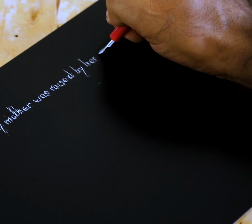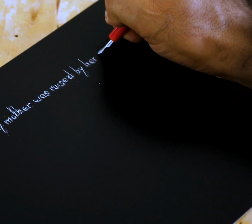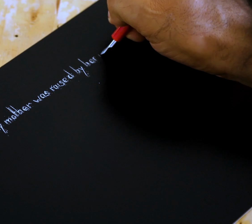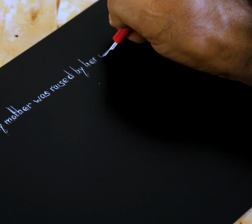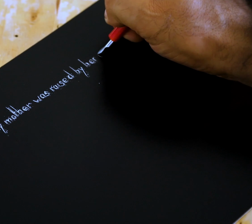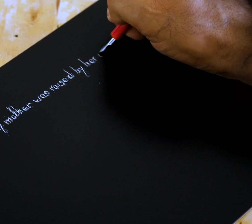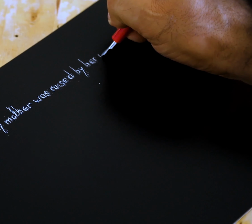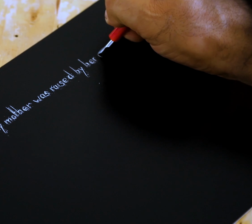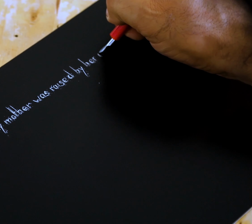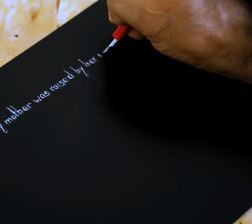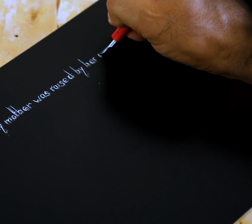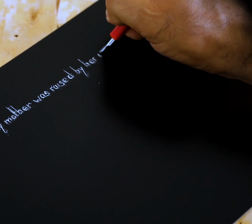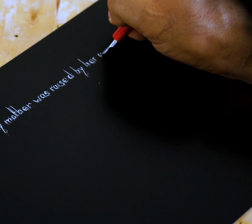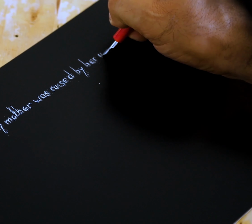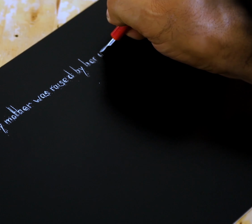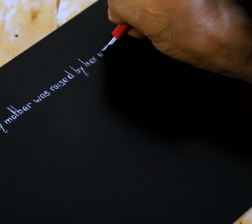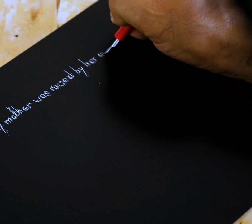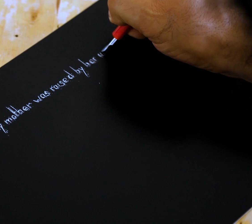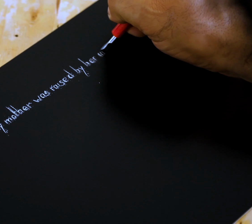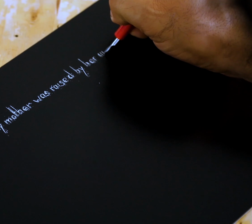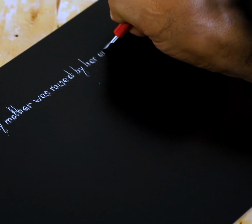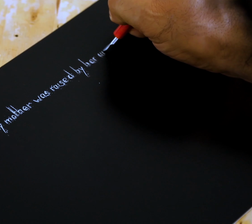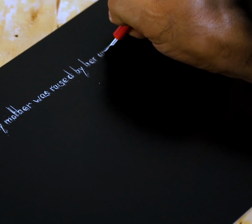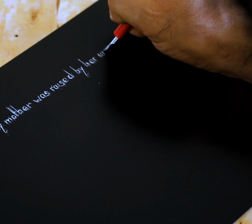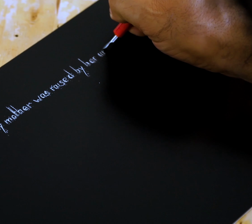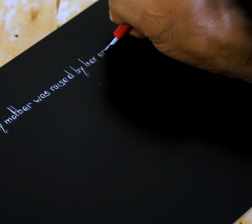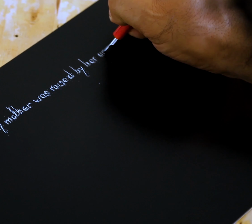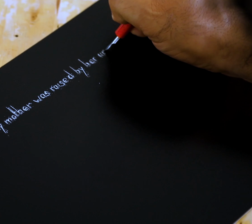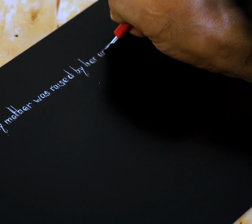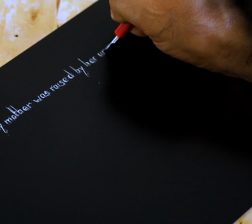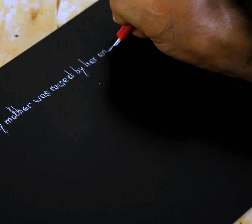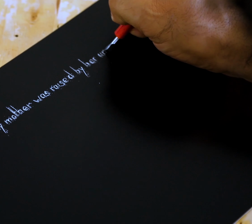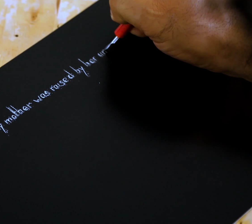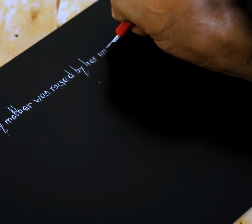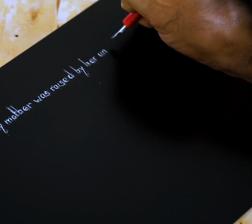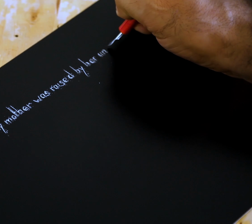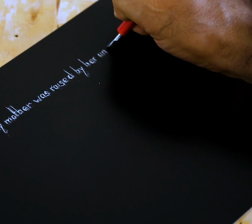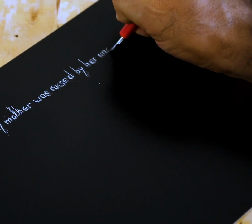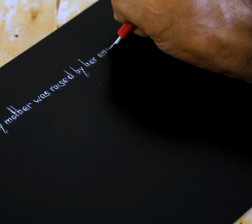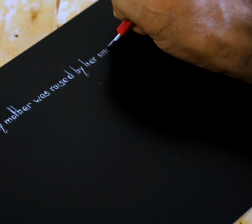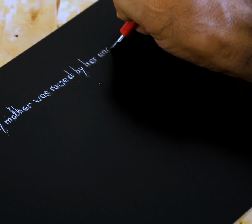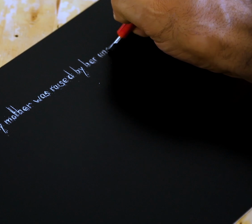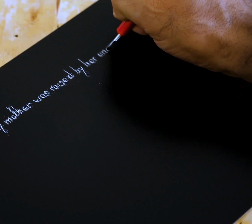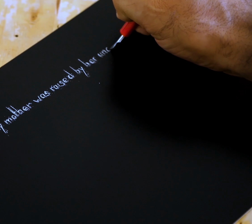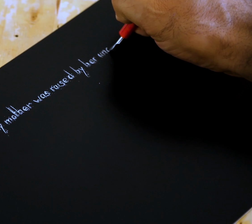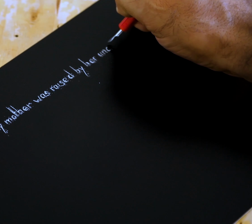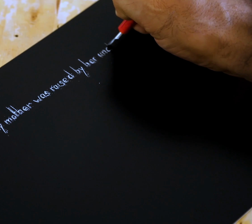I need a little bit of tea.